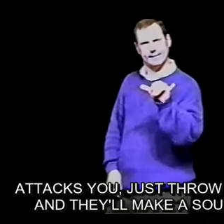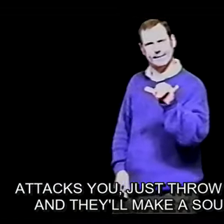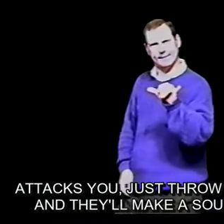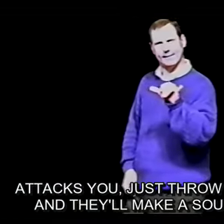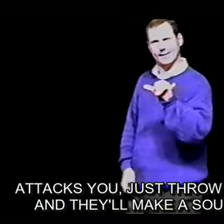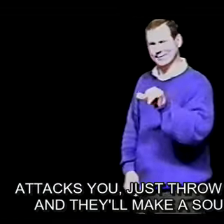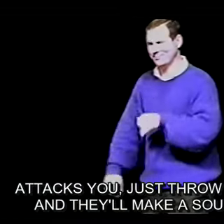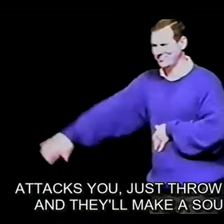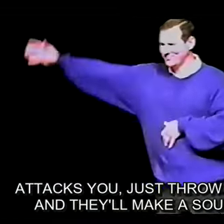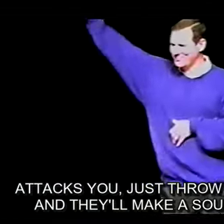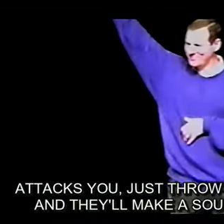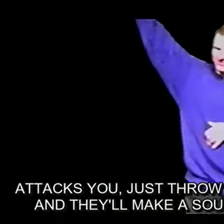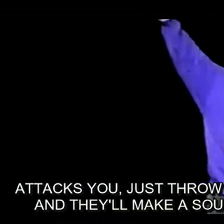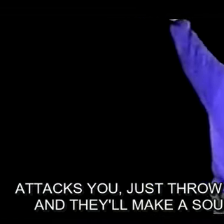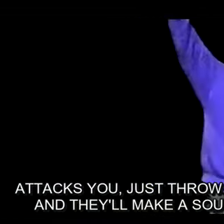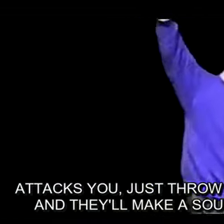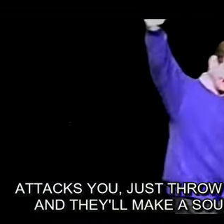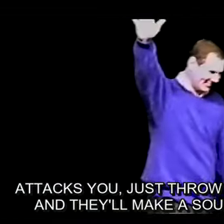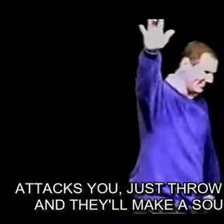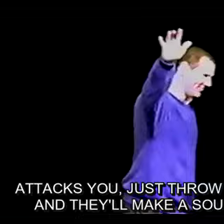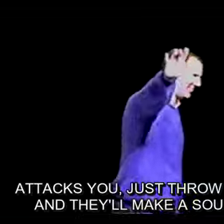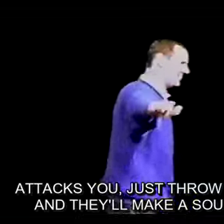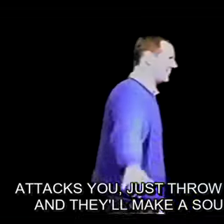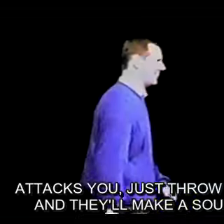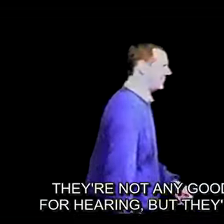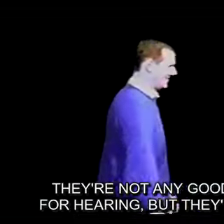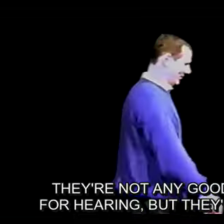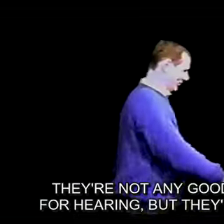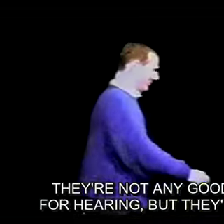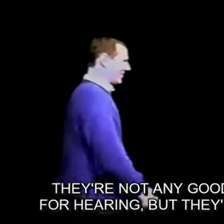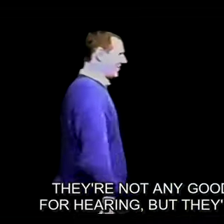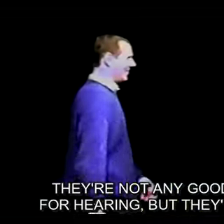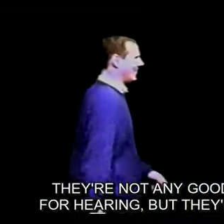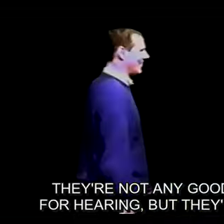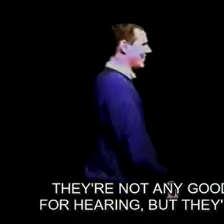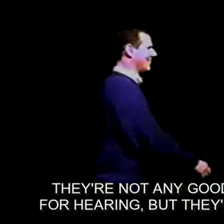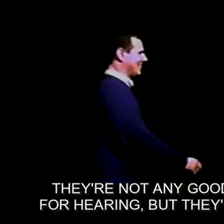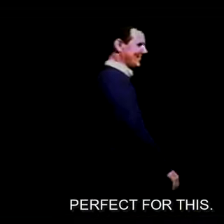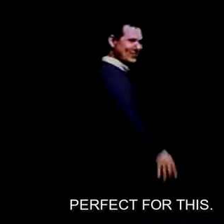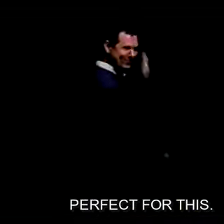make a sound. They're not any good for hearing, but they're perfect for this. Thank you.